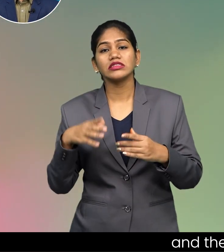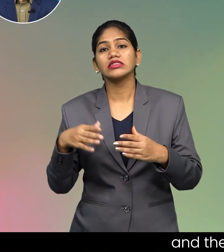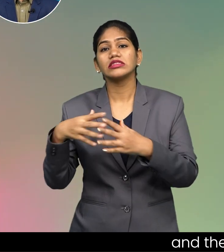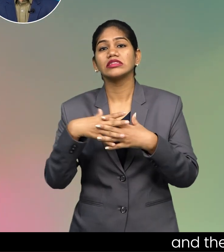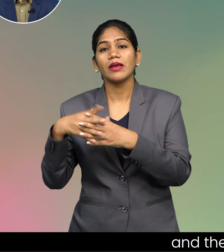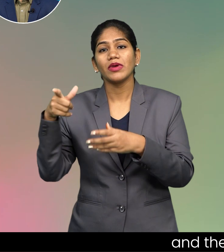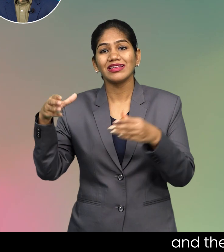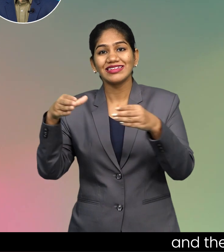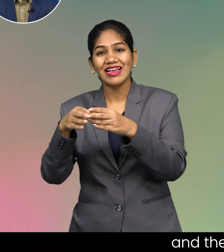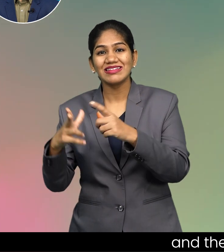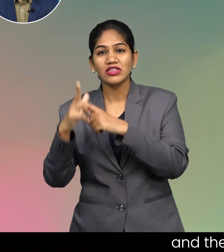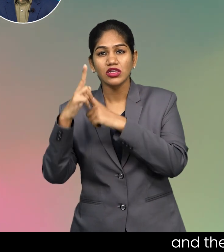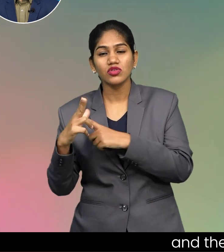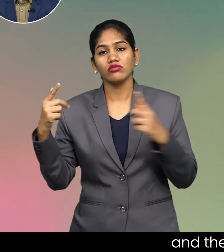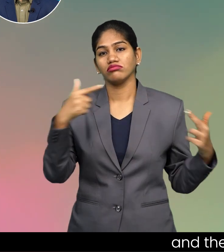soldiers.